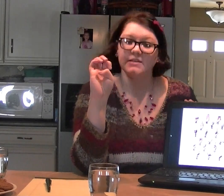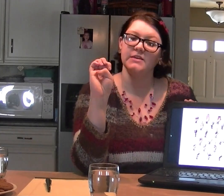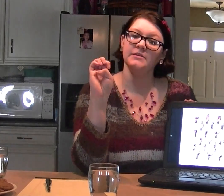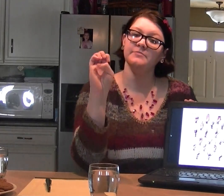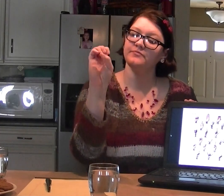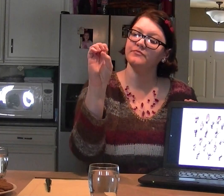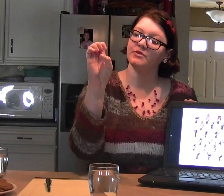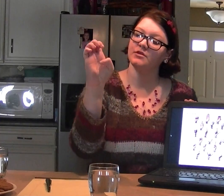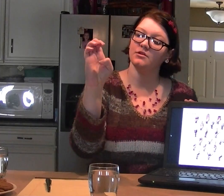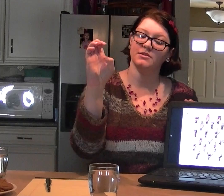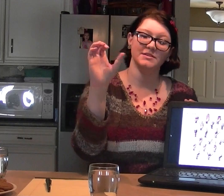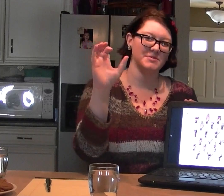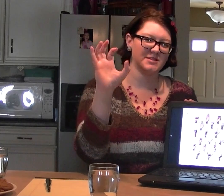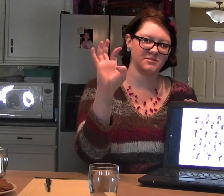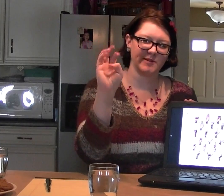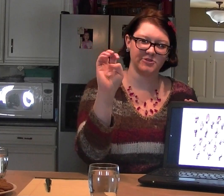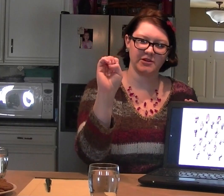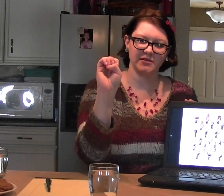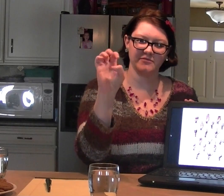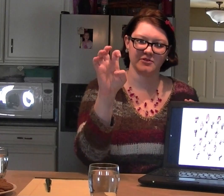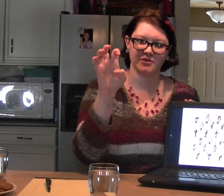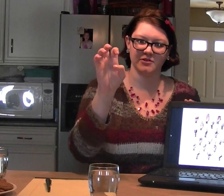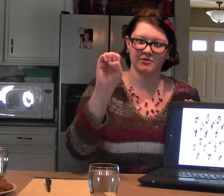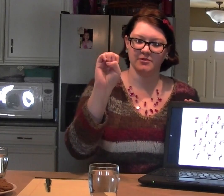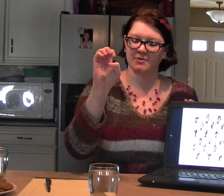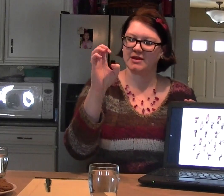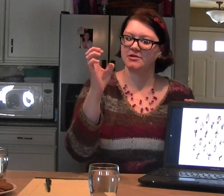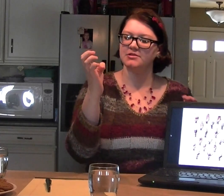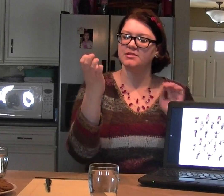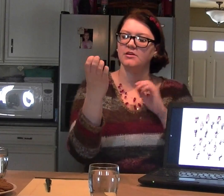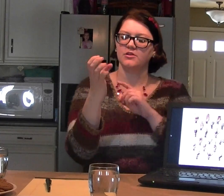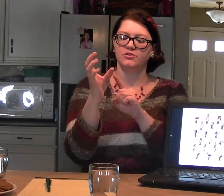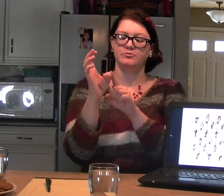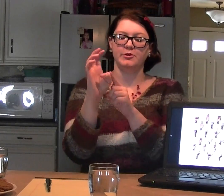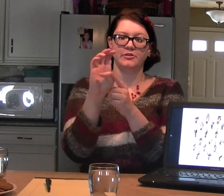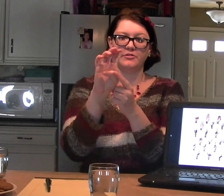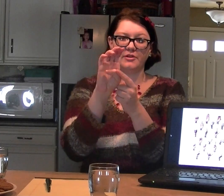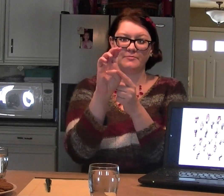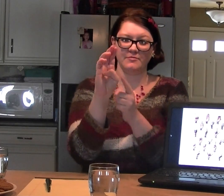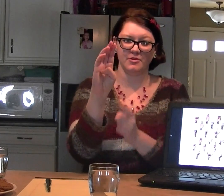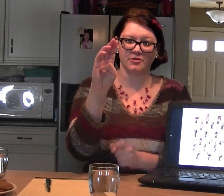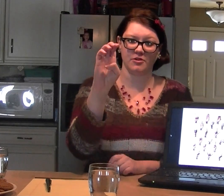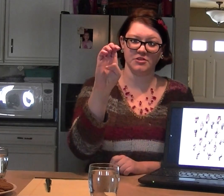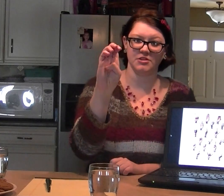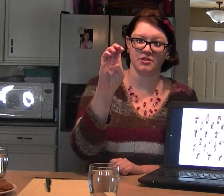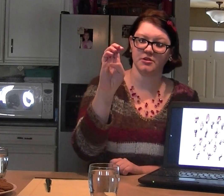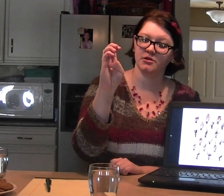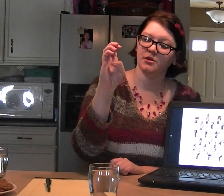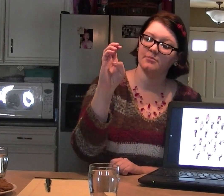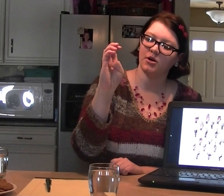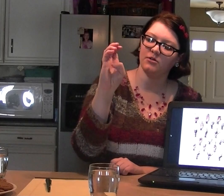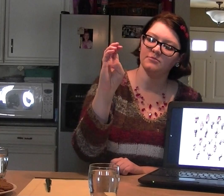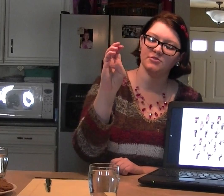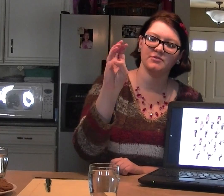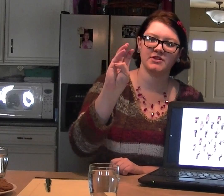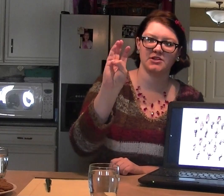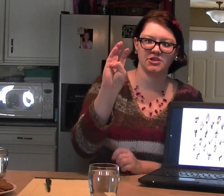E, this one's a little bit tricky for beginners. You put your thumb across your palm, sort of touching